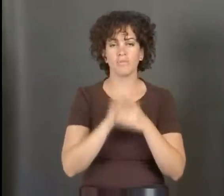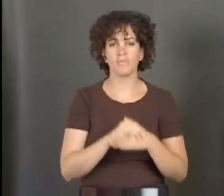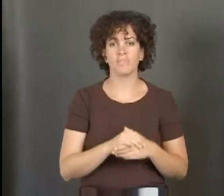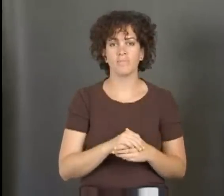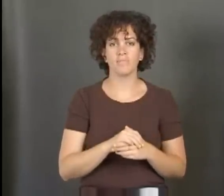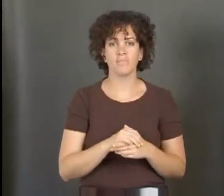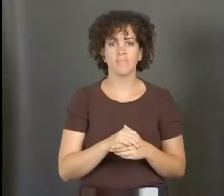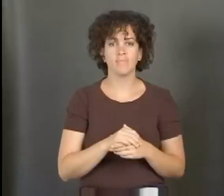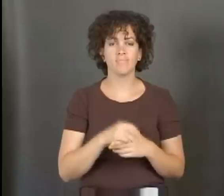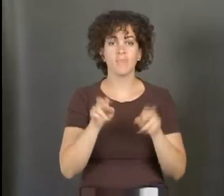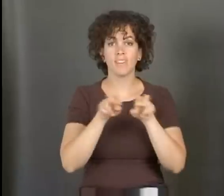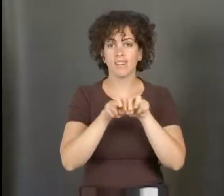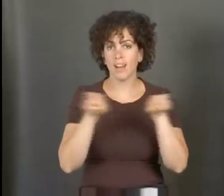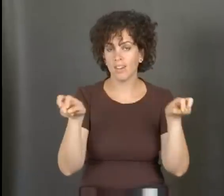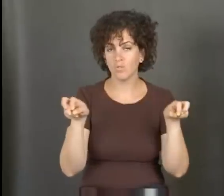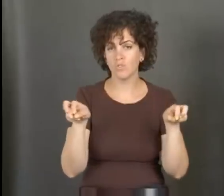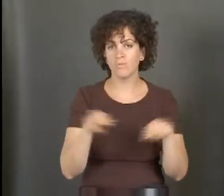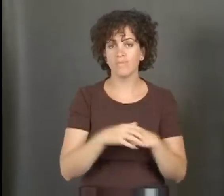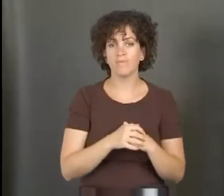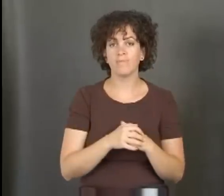Let's review. Couch.